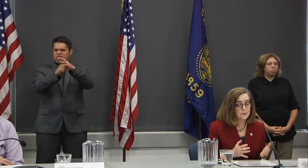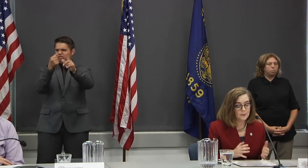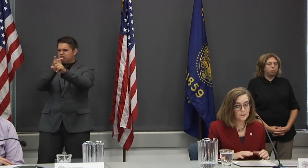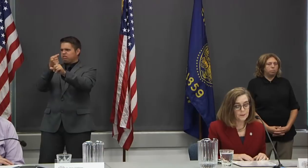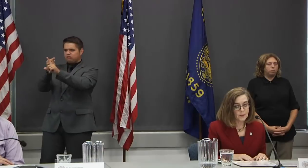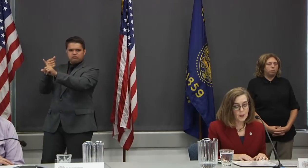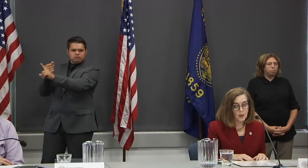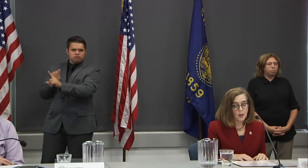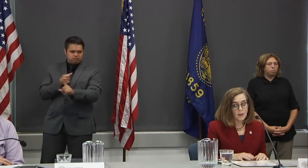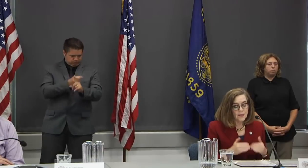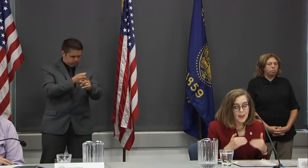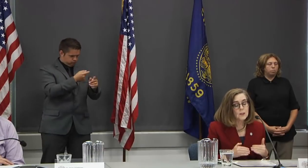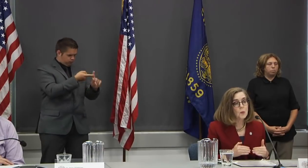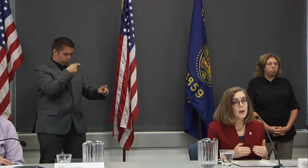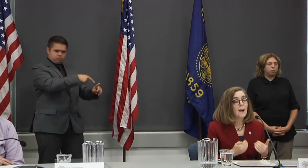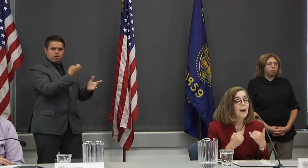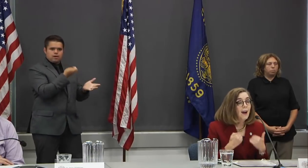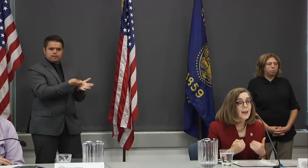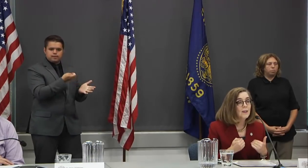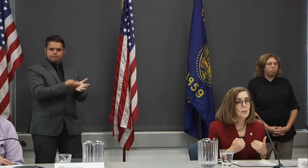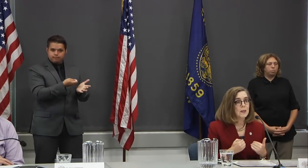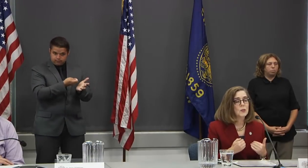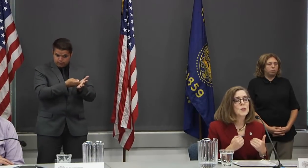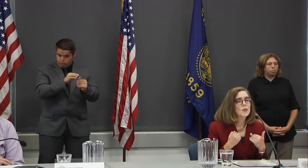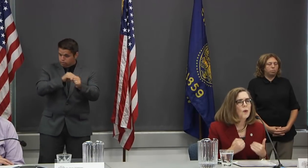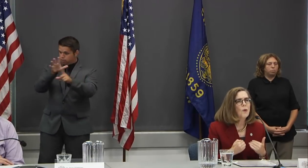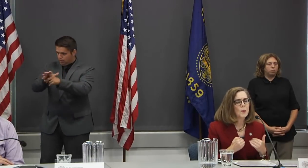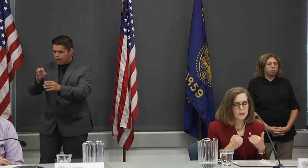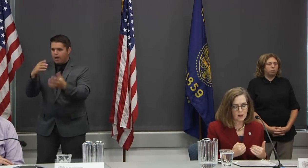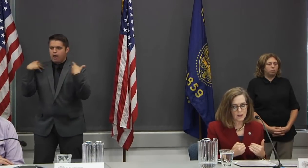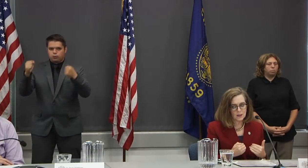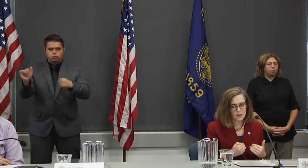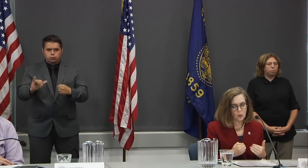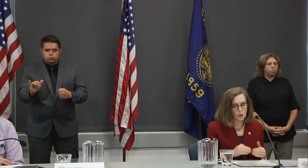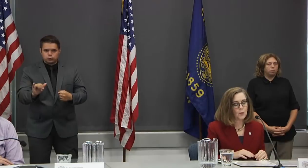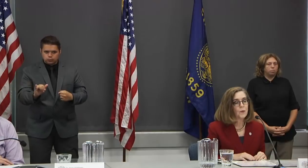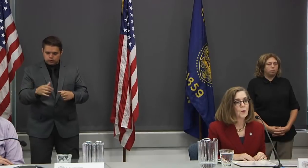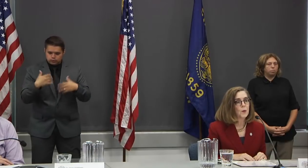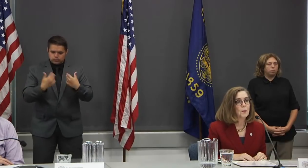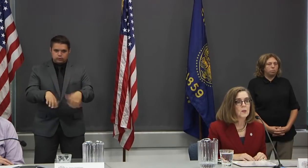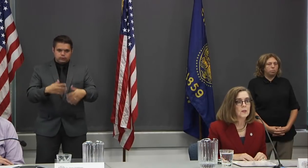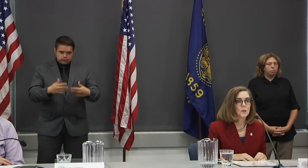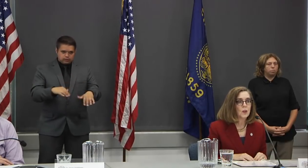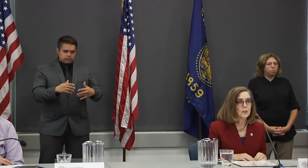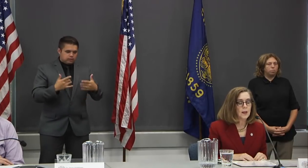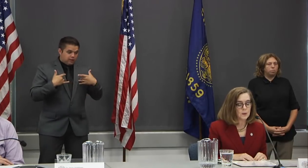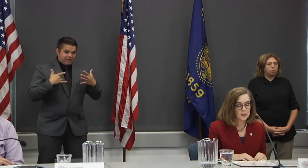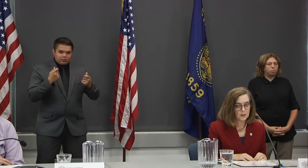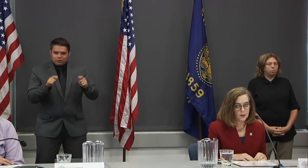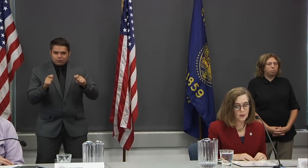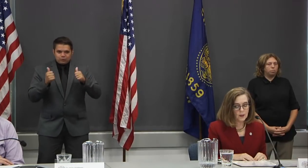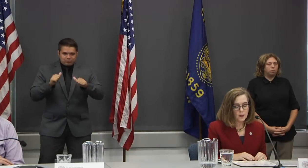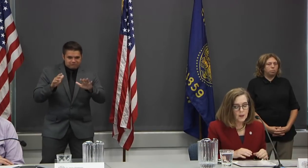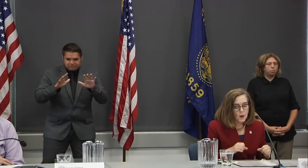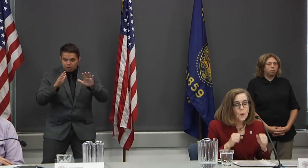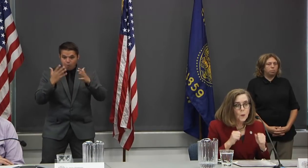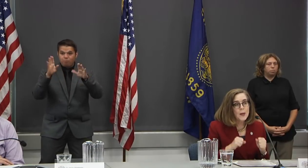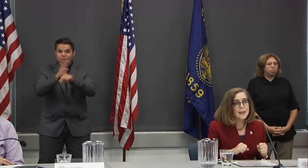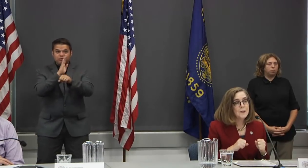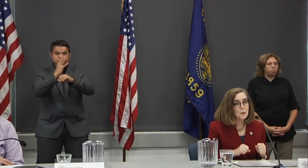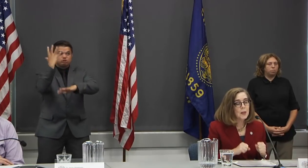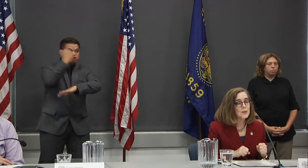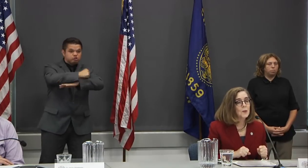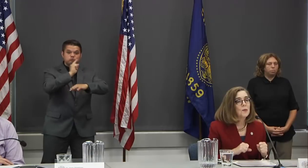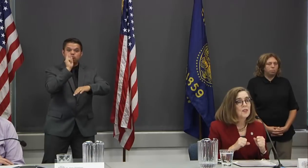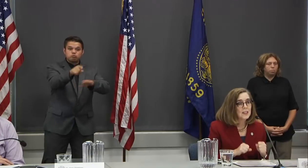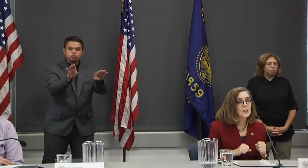consequences. That's why I have been so reluctant to order further business shutdowns. We